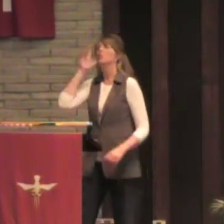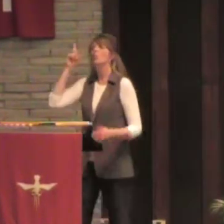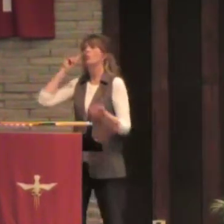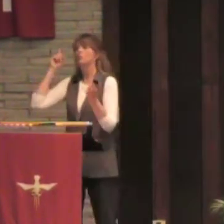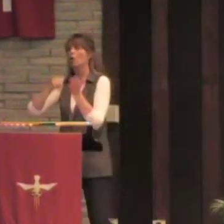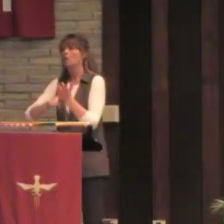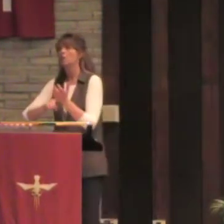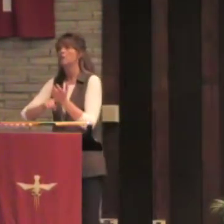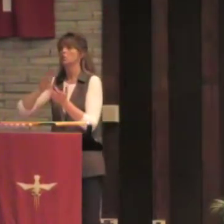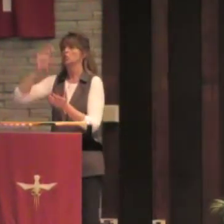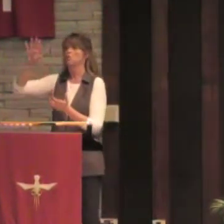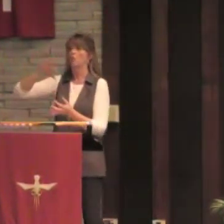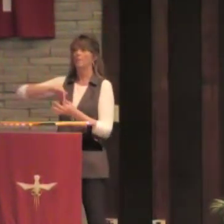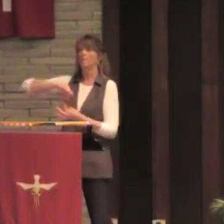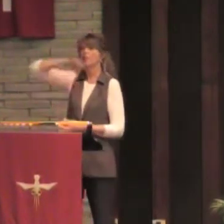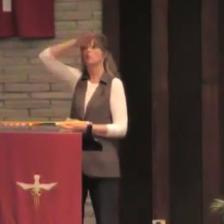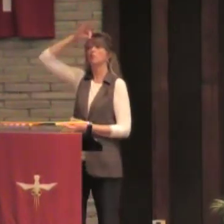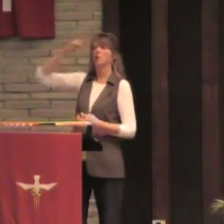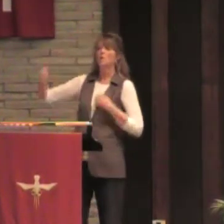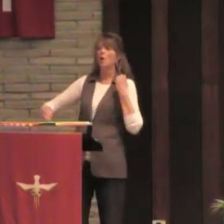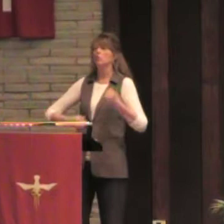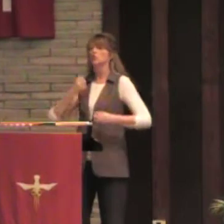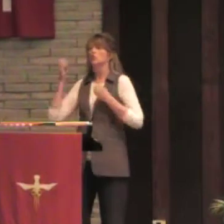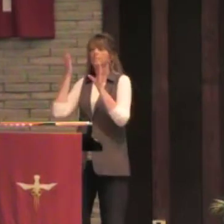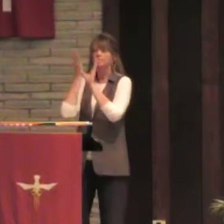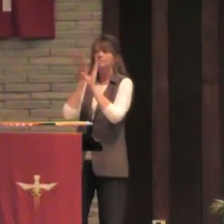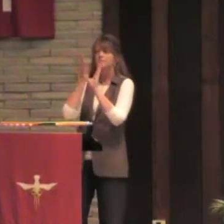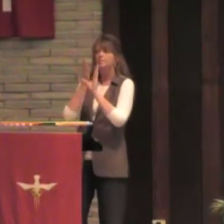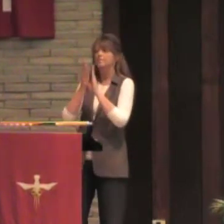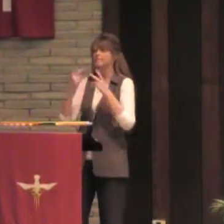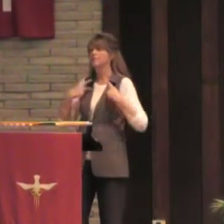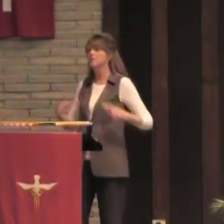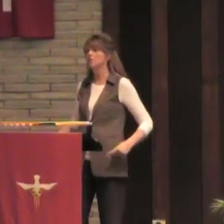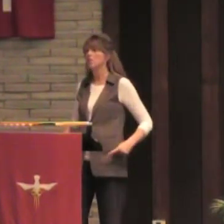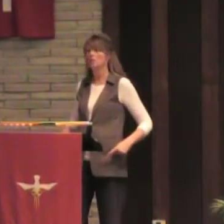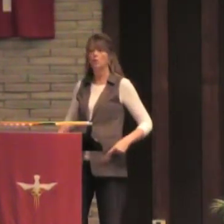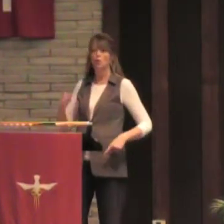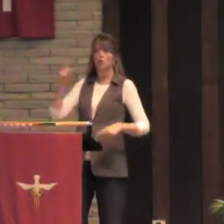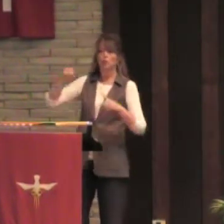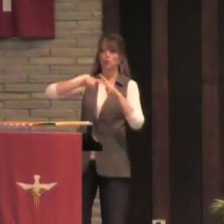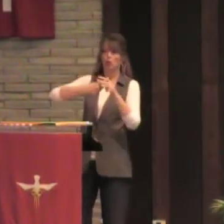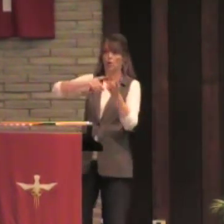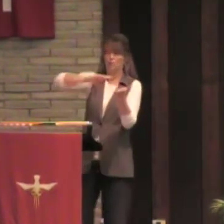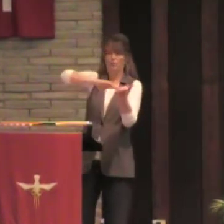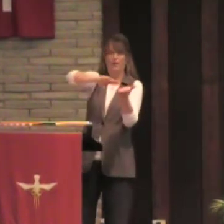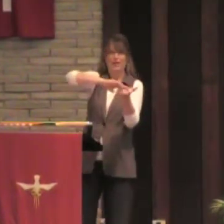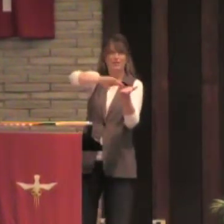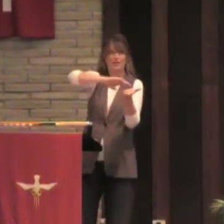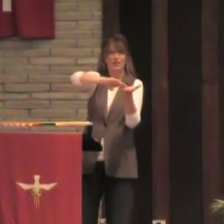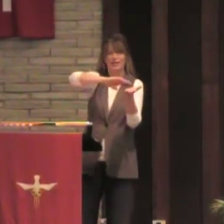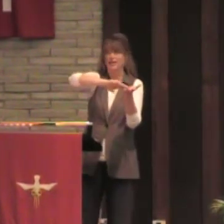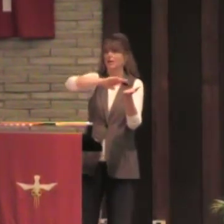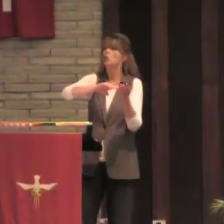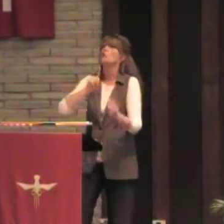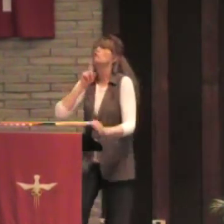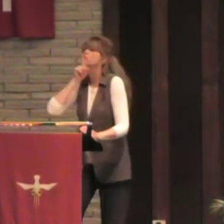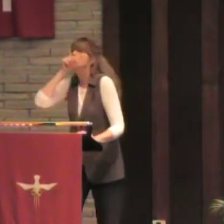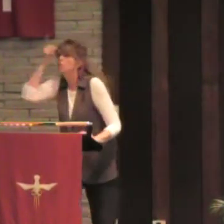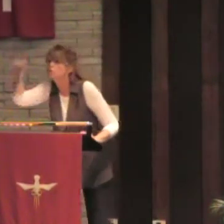others. So you may have noticed that your spiritual, emotional, psychological, and physical